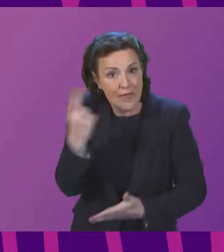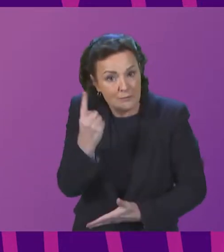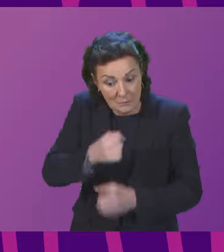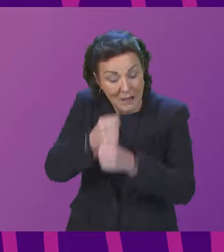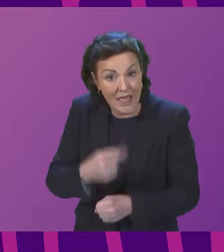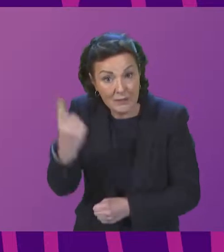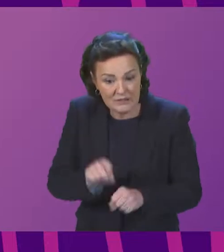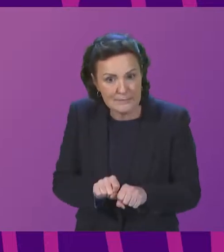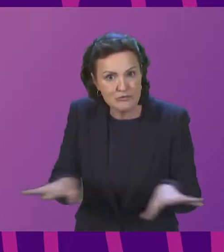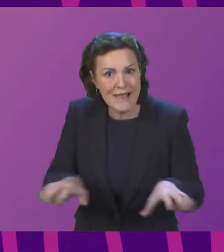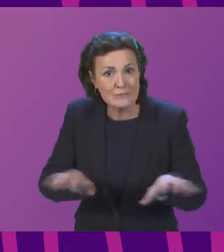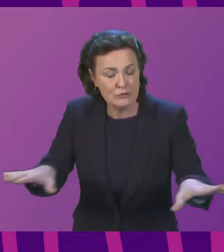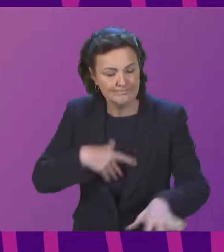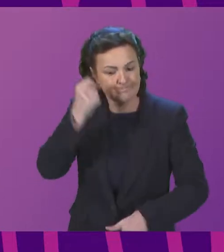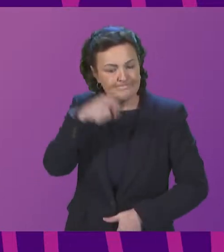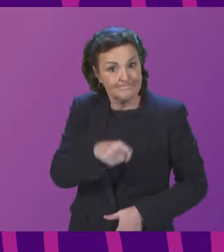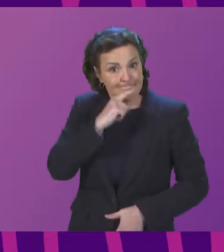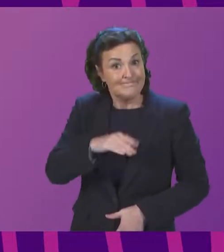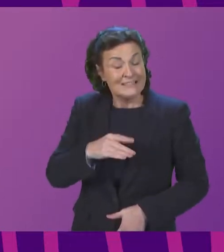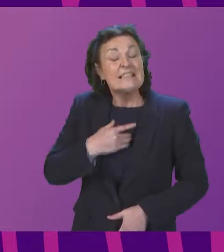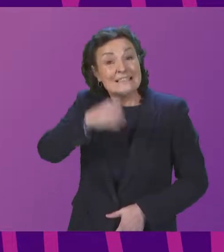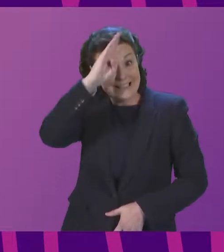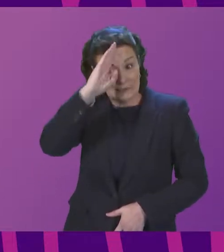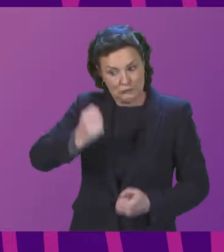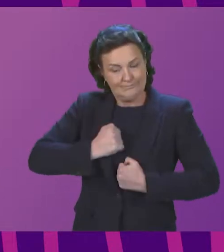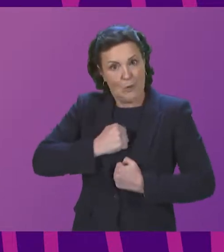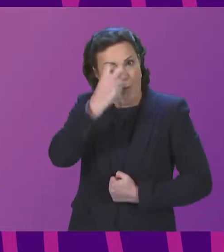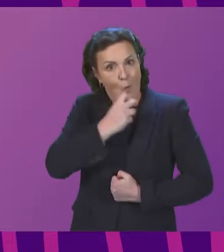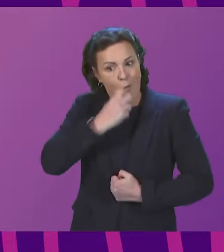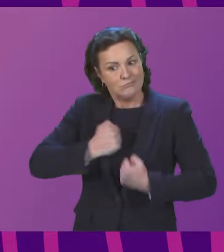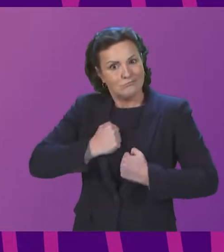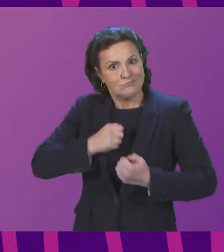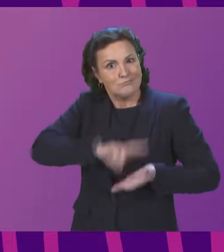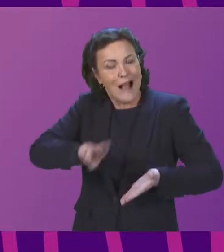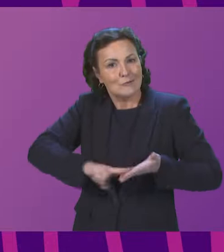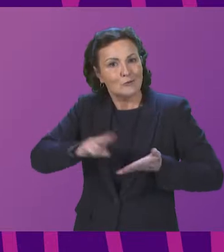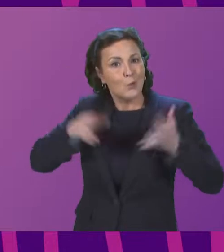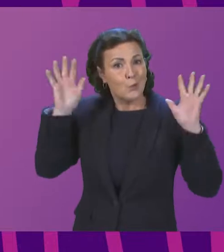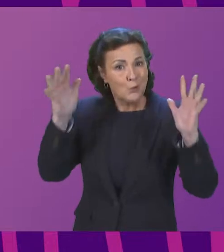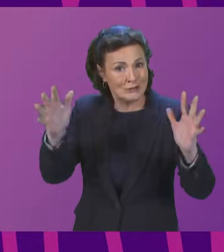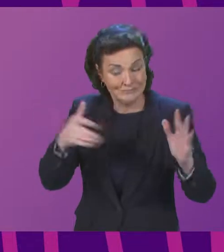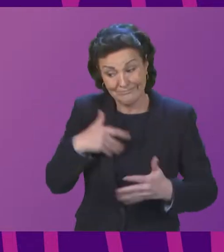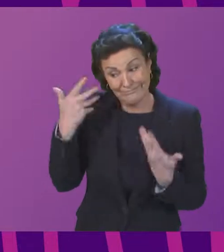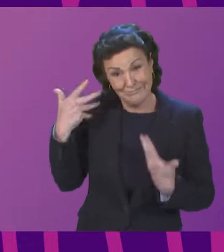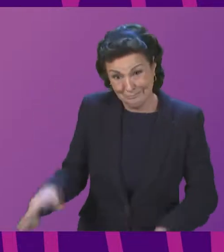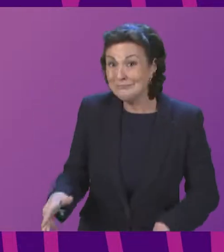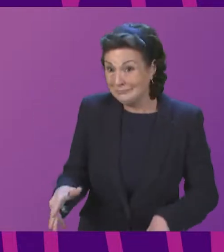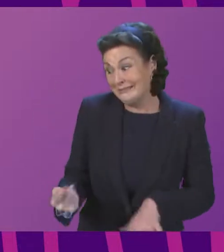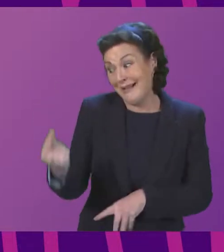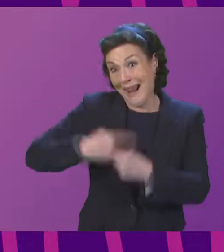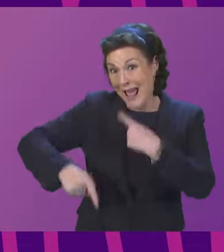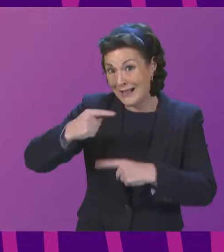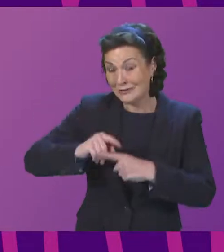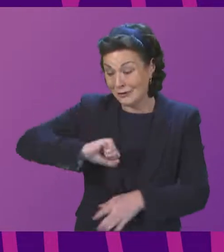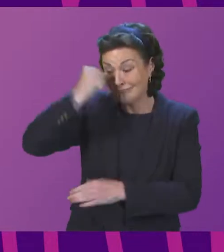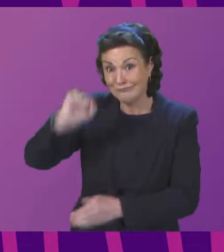the petitioners understanding that Scotland added around 10 and a half thousand hectares of new invasive conifer dominated plantations last year